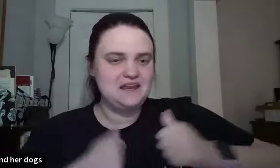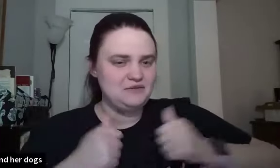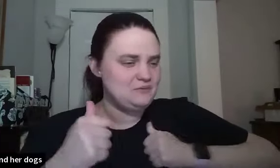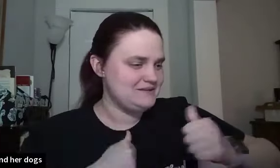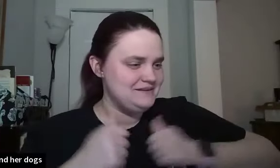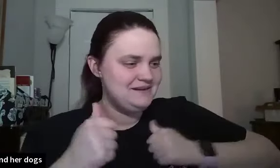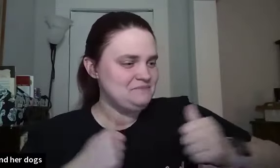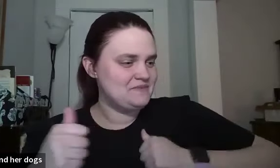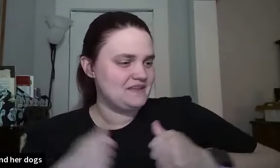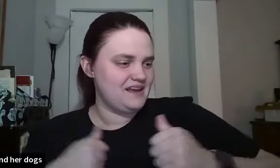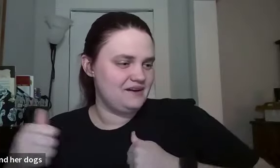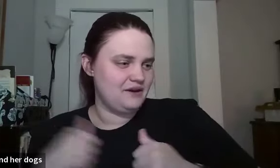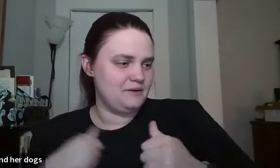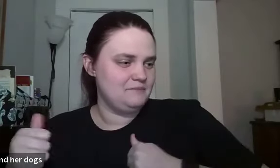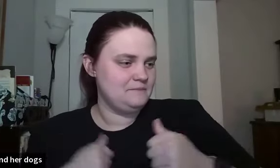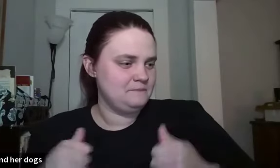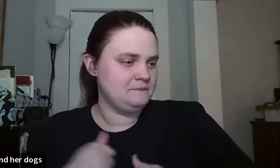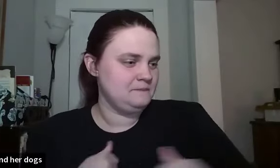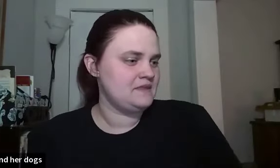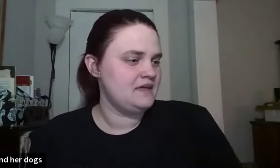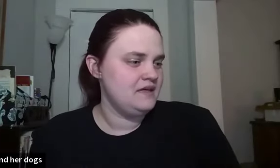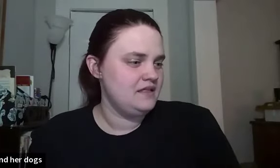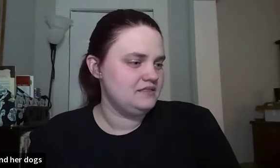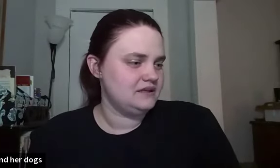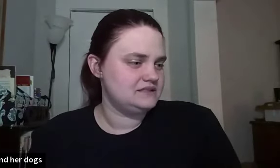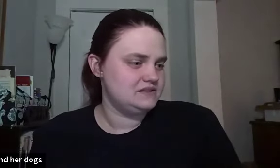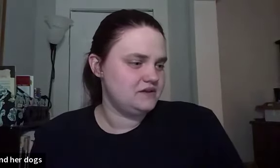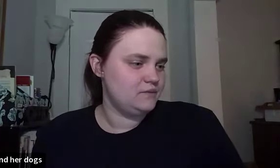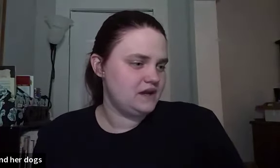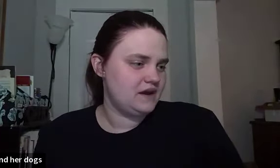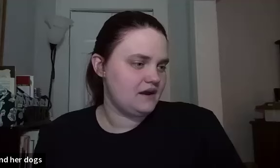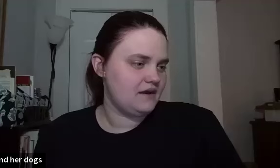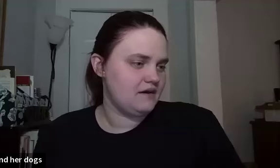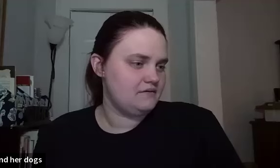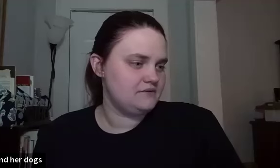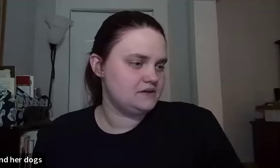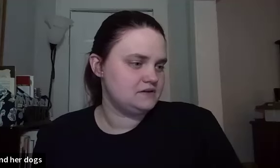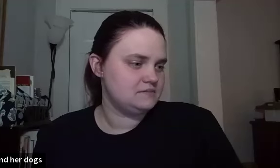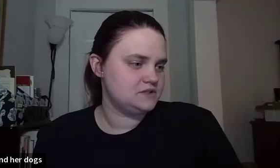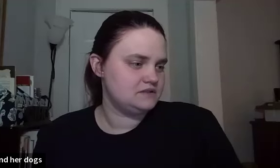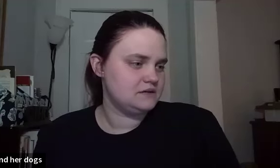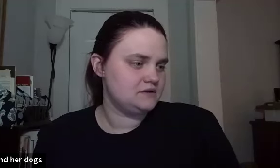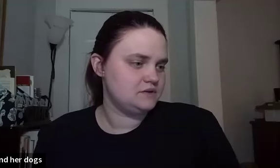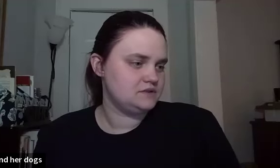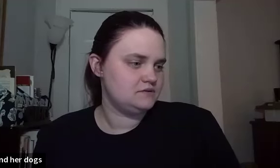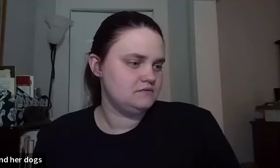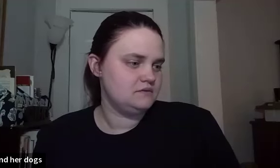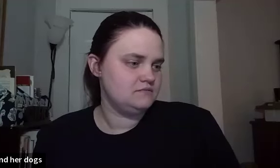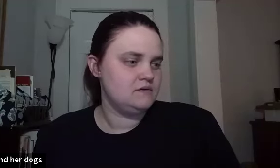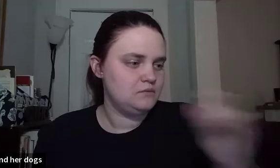Another one. Okay. Let's see. Then we have, trying to see how many times. We'll